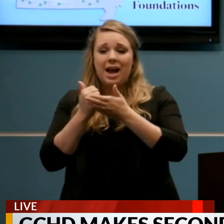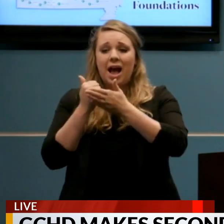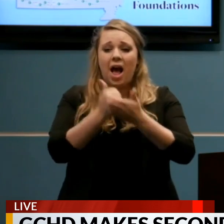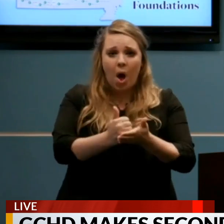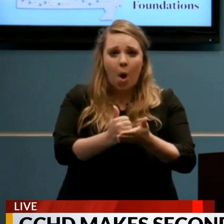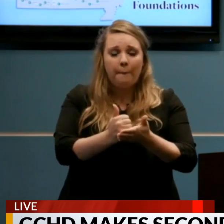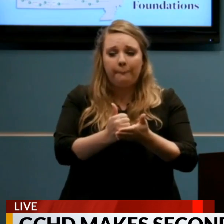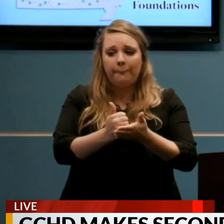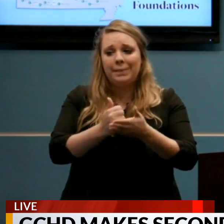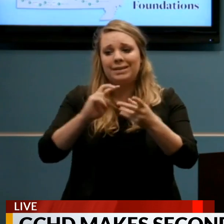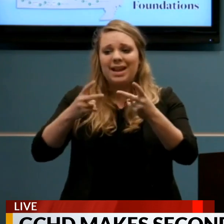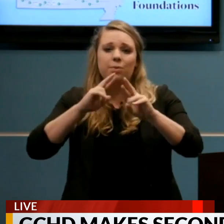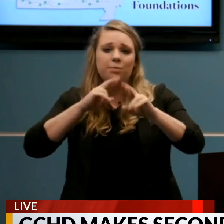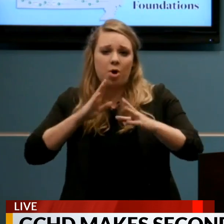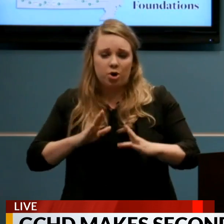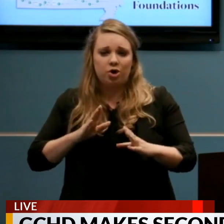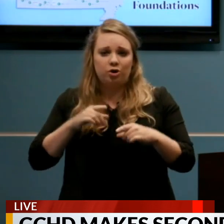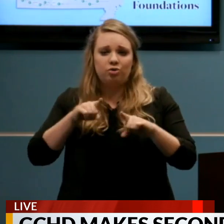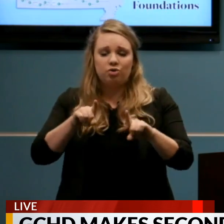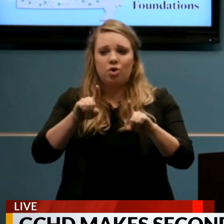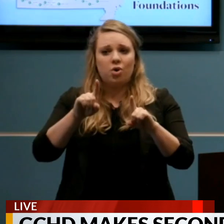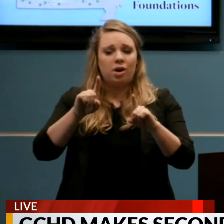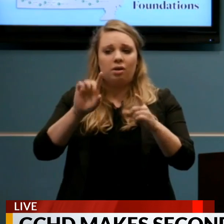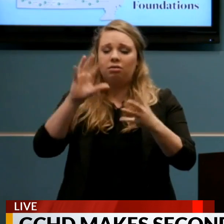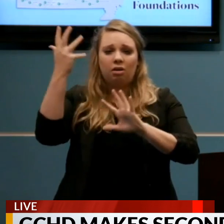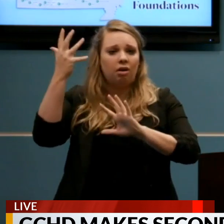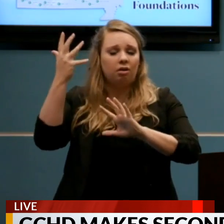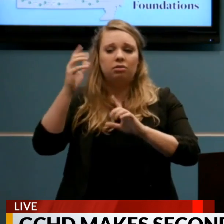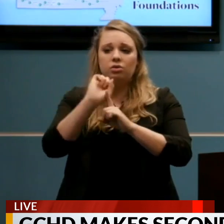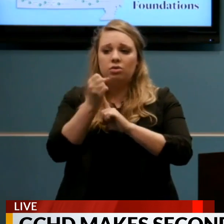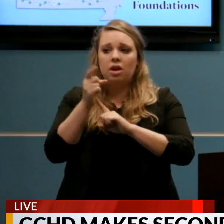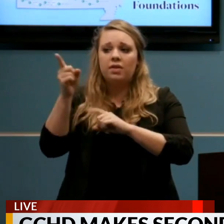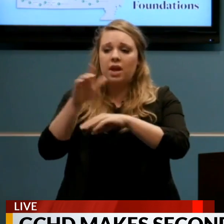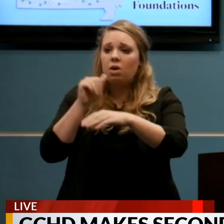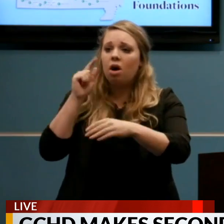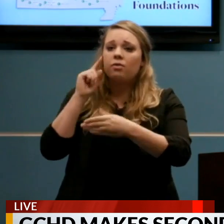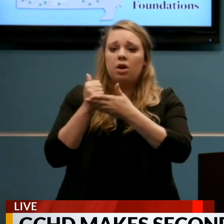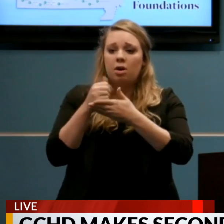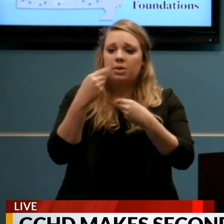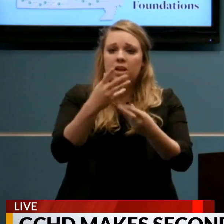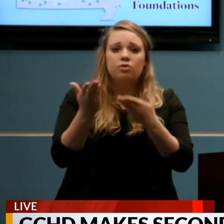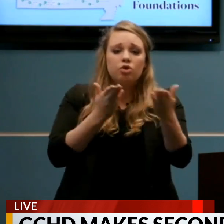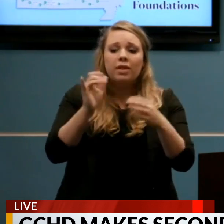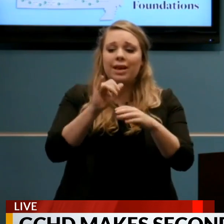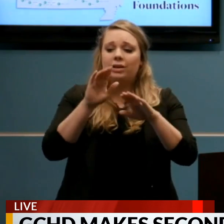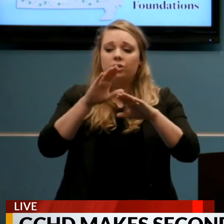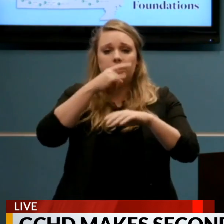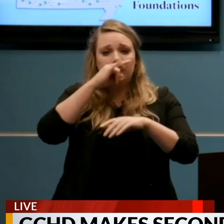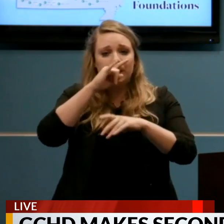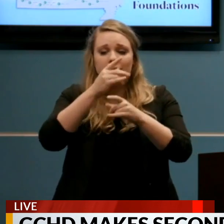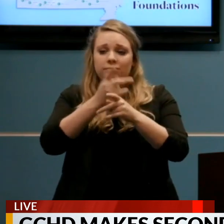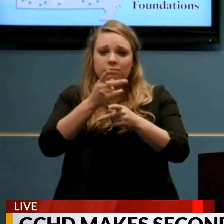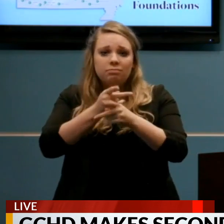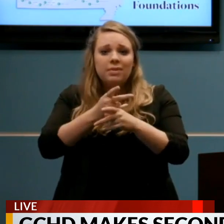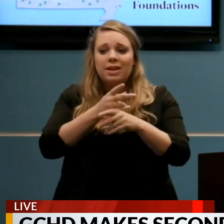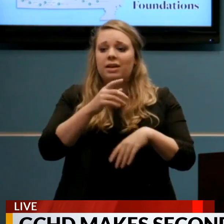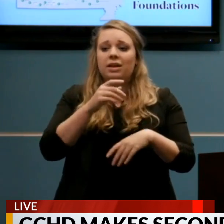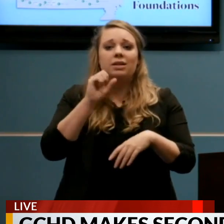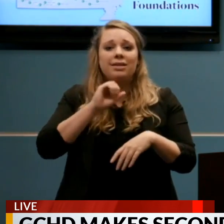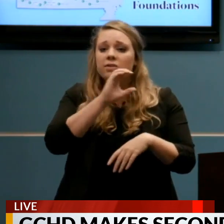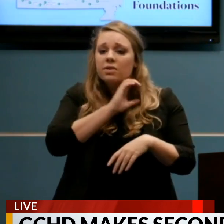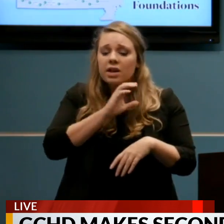disaster circumstances, and they are called upon to provide services such as childcare, needs of seniors and other